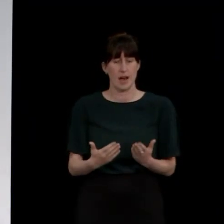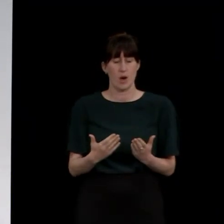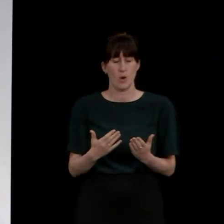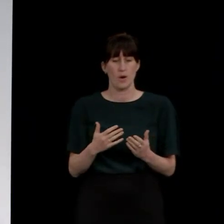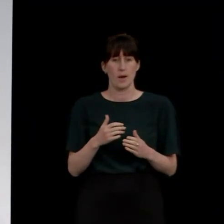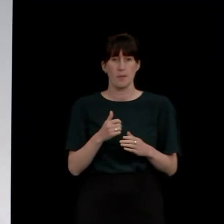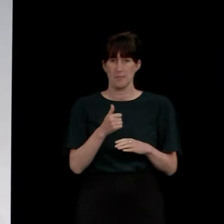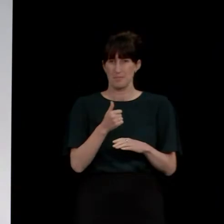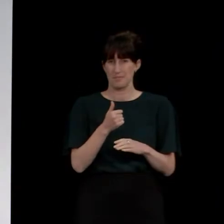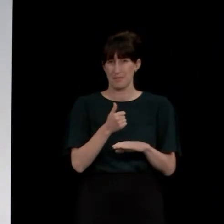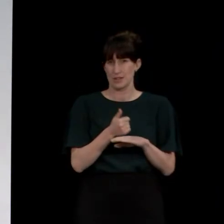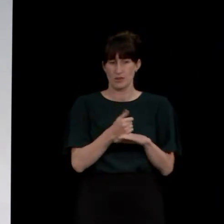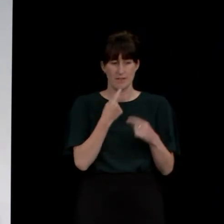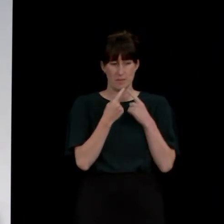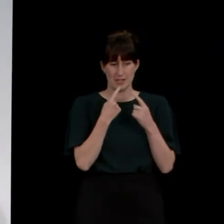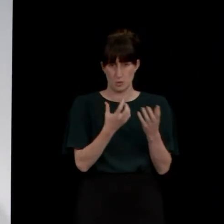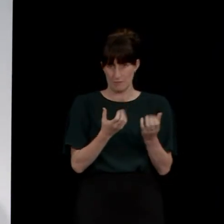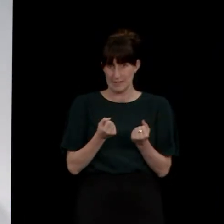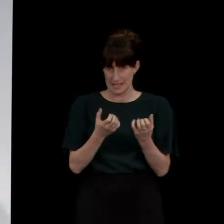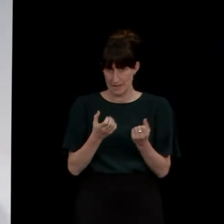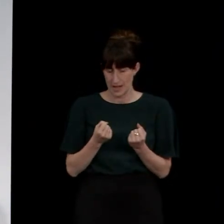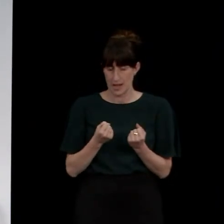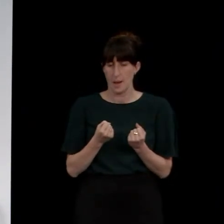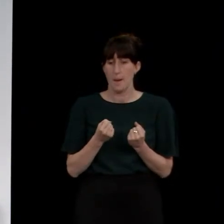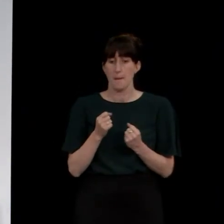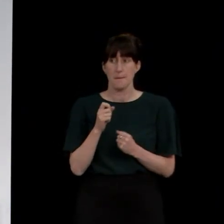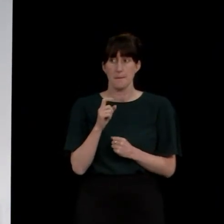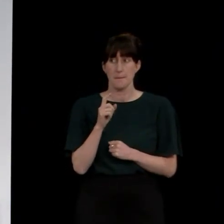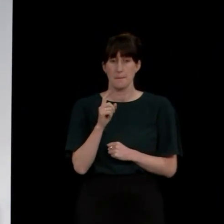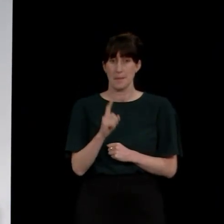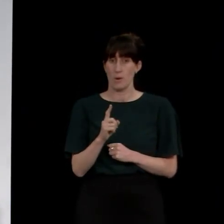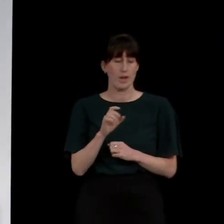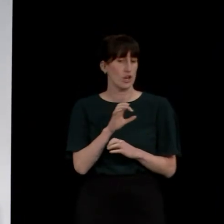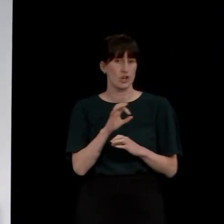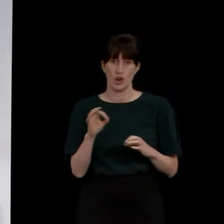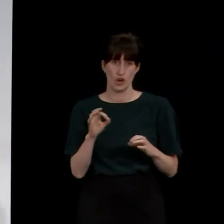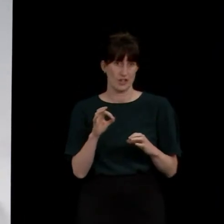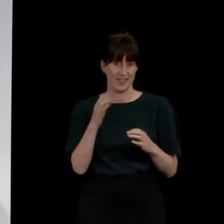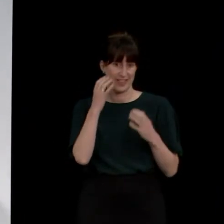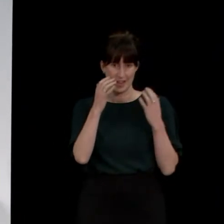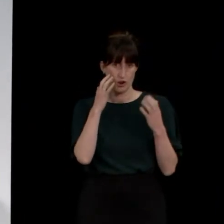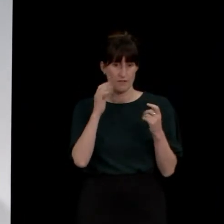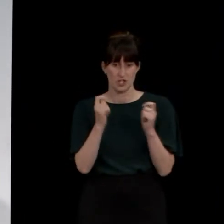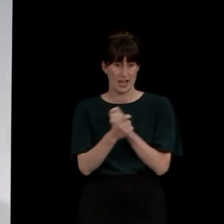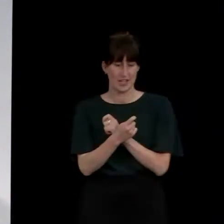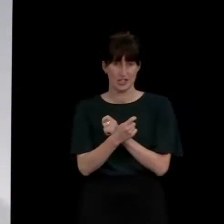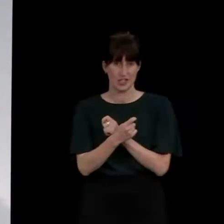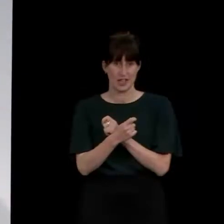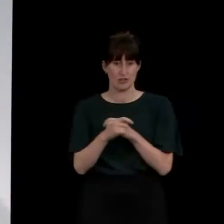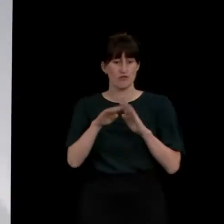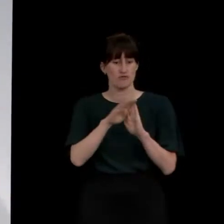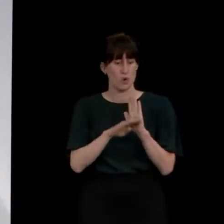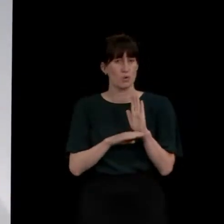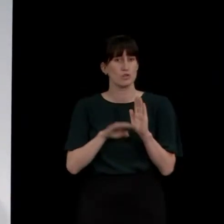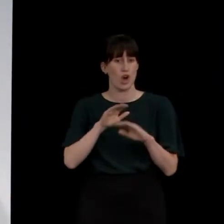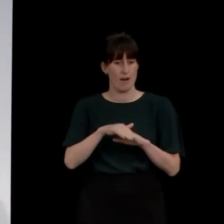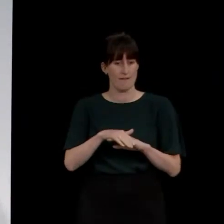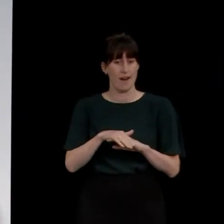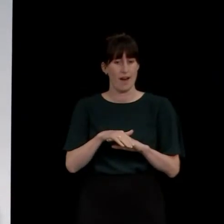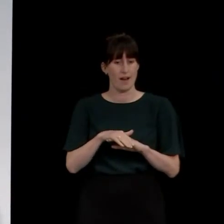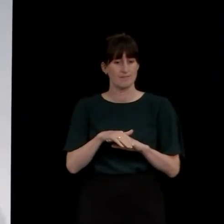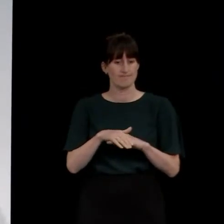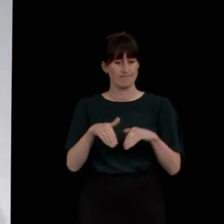have. But what is not in consideration presently is the idea of removing that regional boundary at this time. And